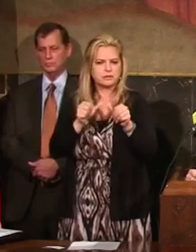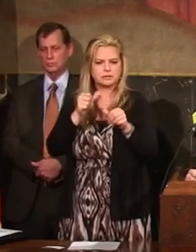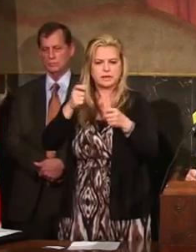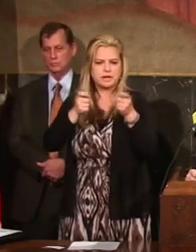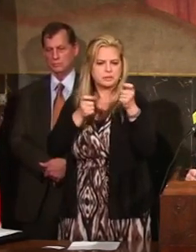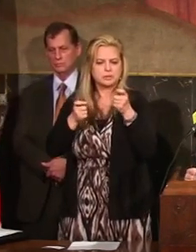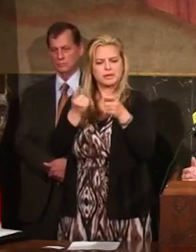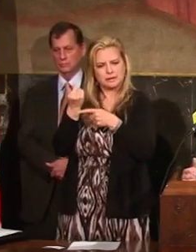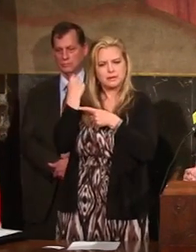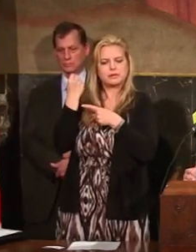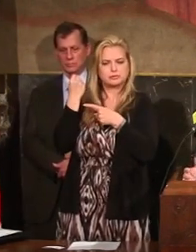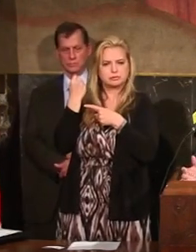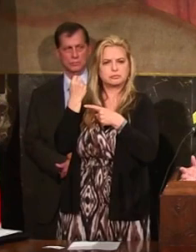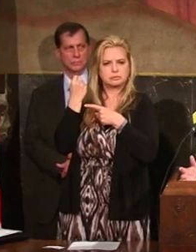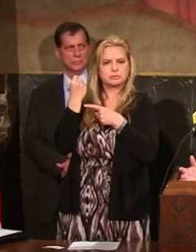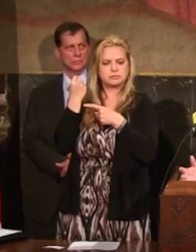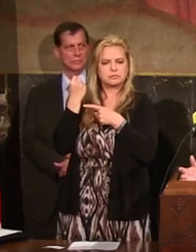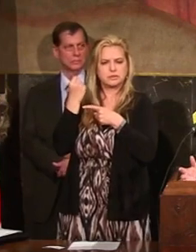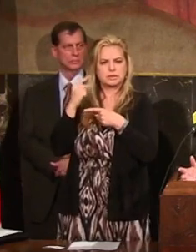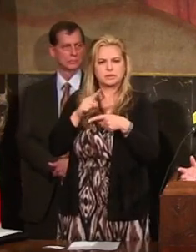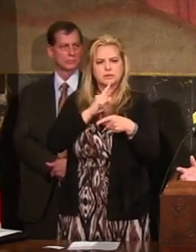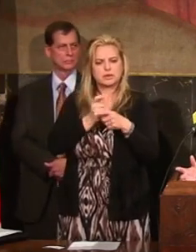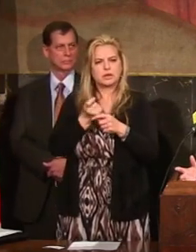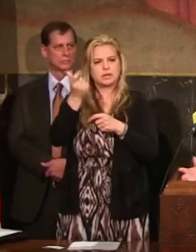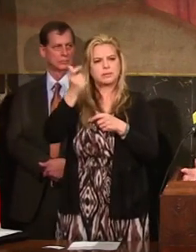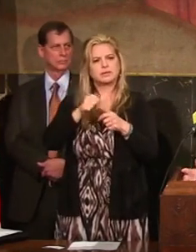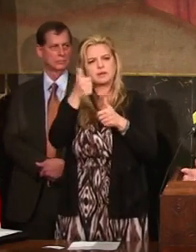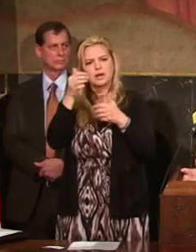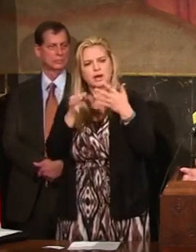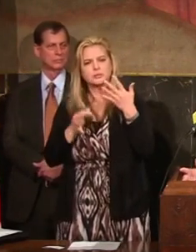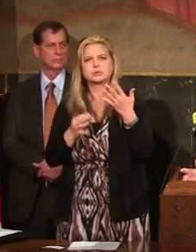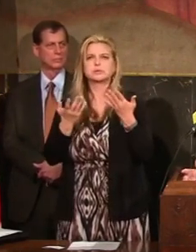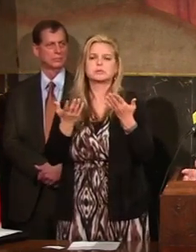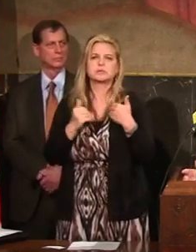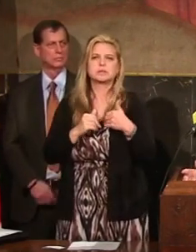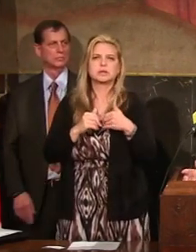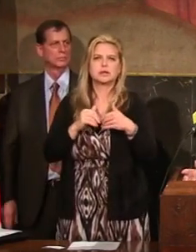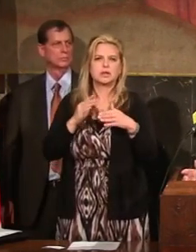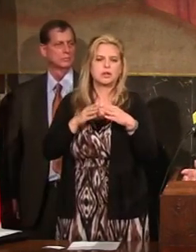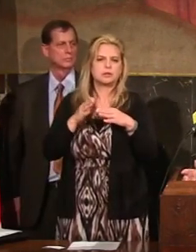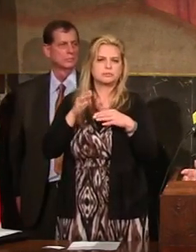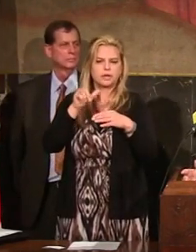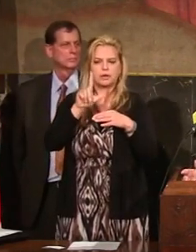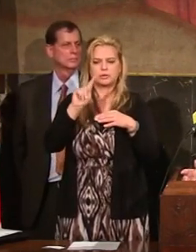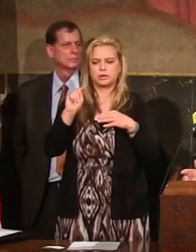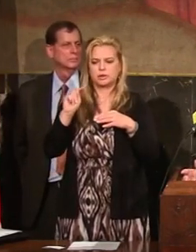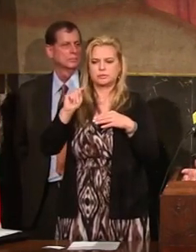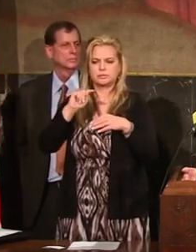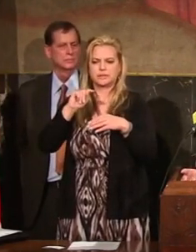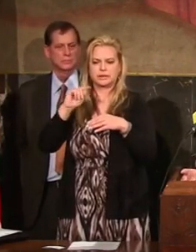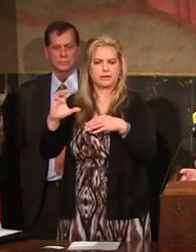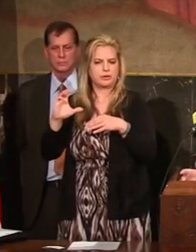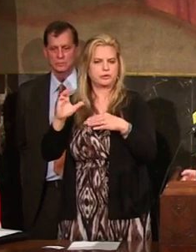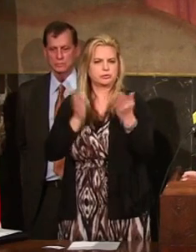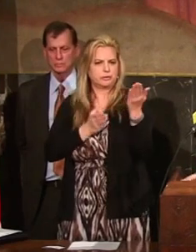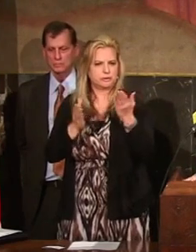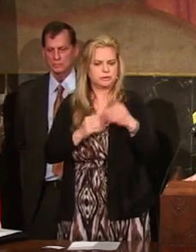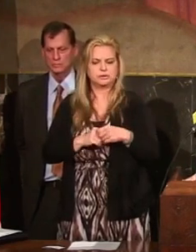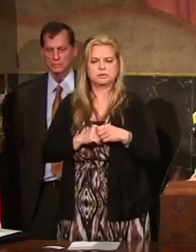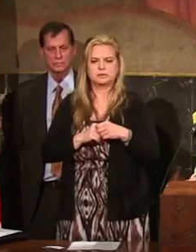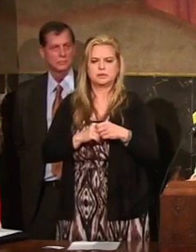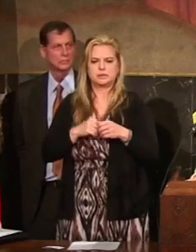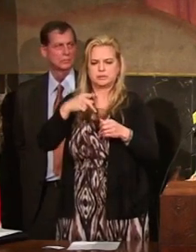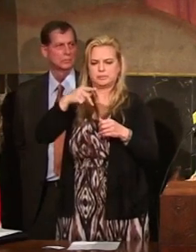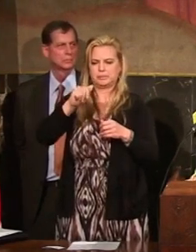last year. So these are eliminating, the other options would be eliminating long-term personal care services, eliminating the